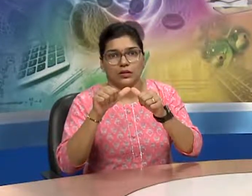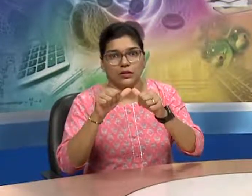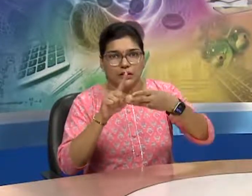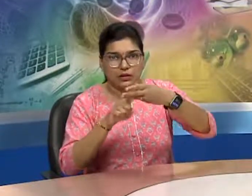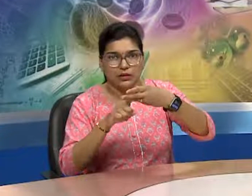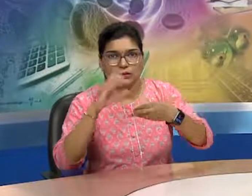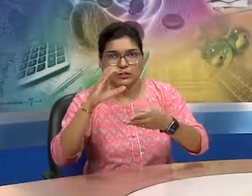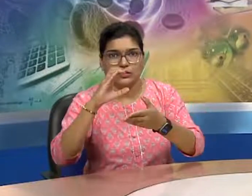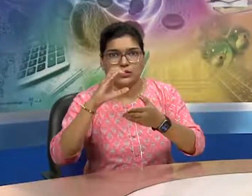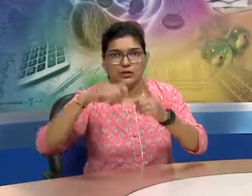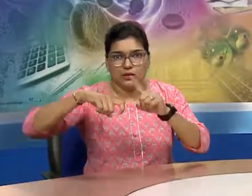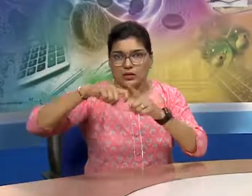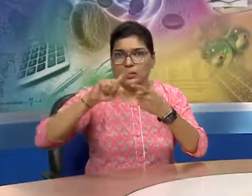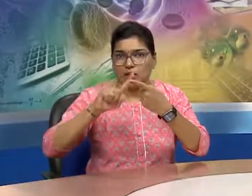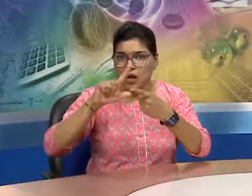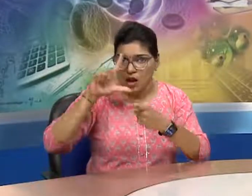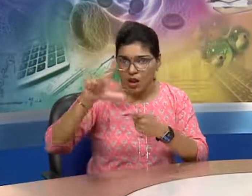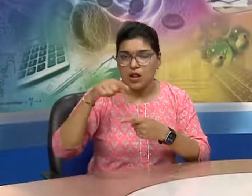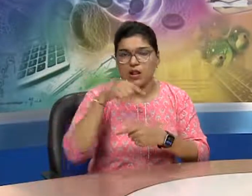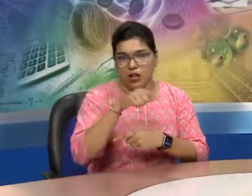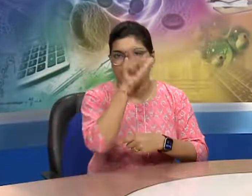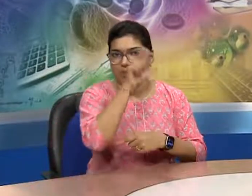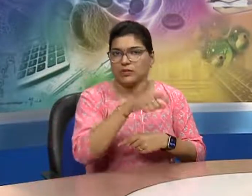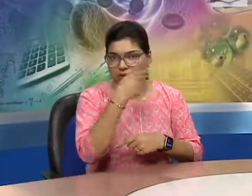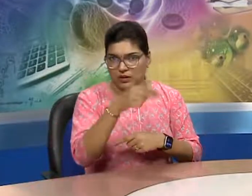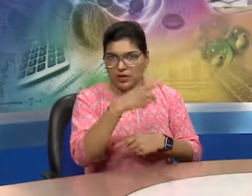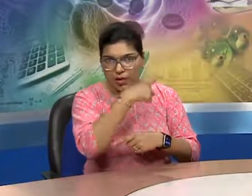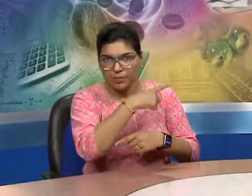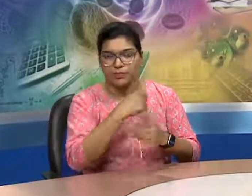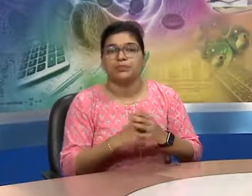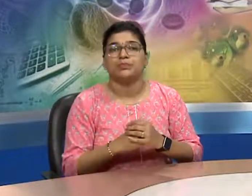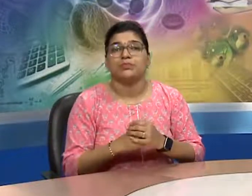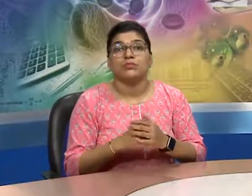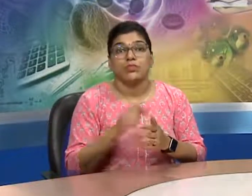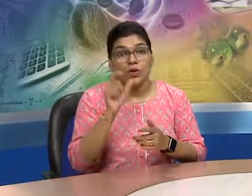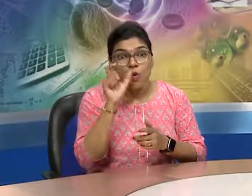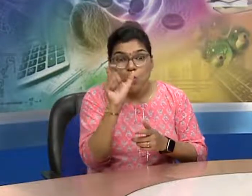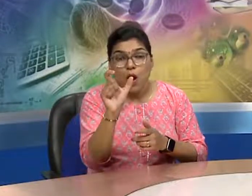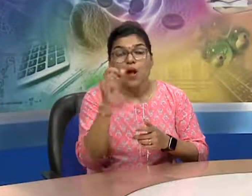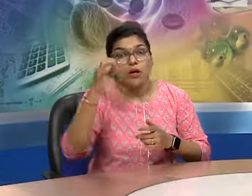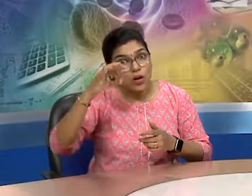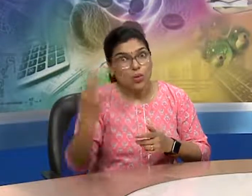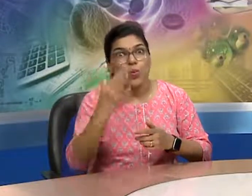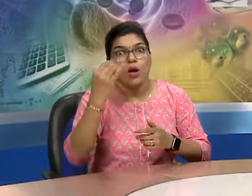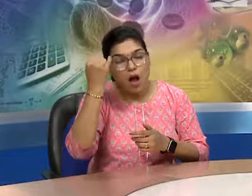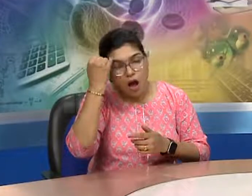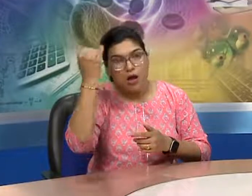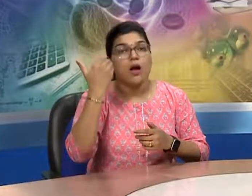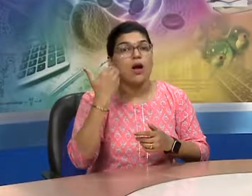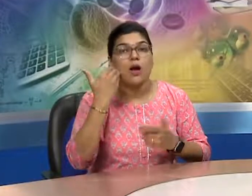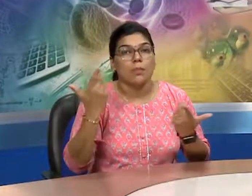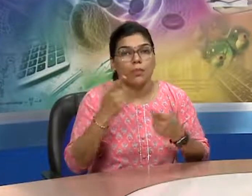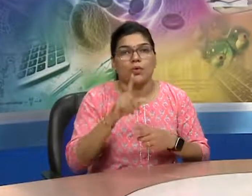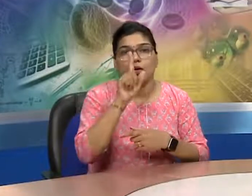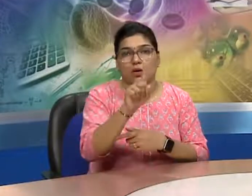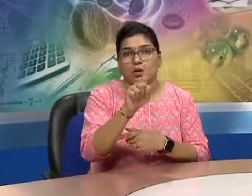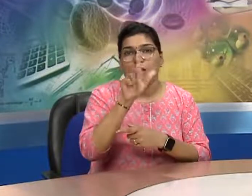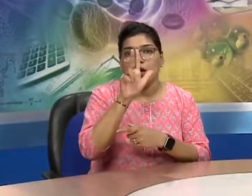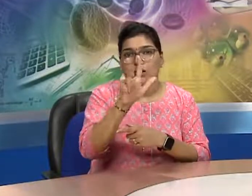given by a German biologist whose name is Ernst Haeckel,